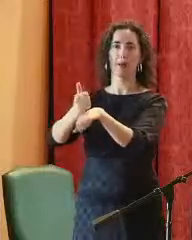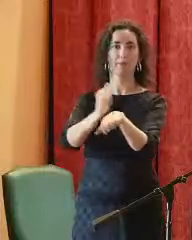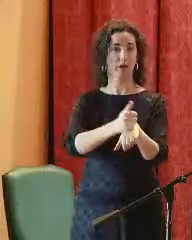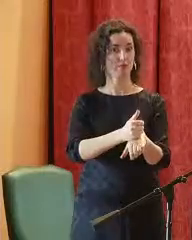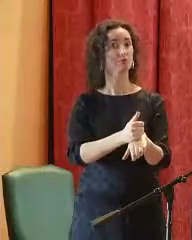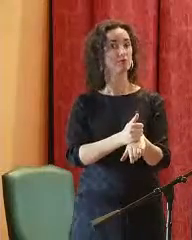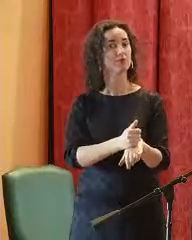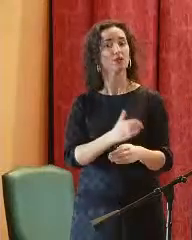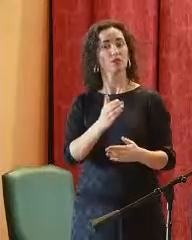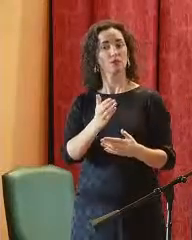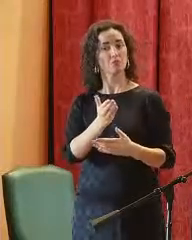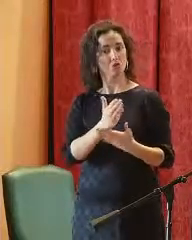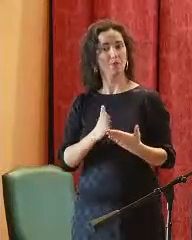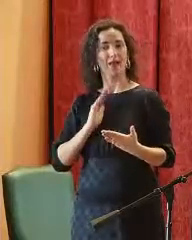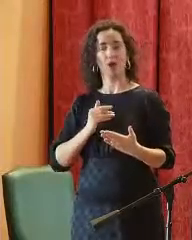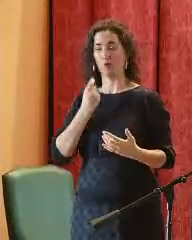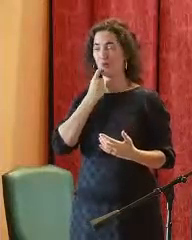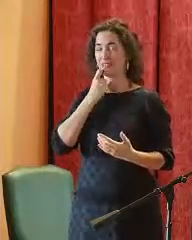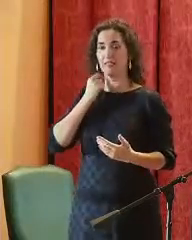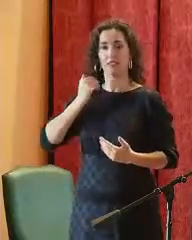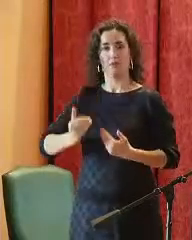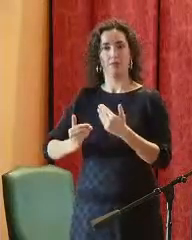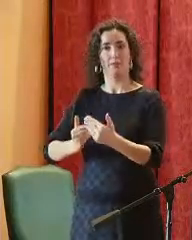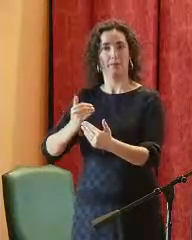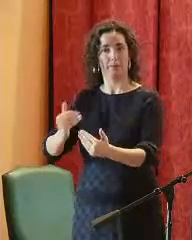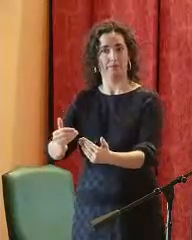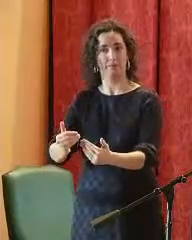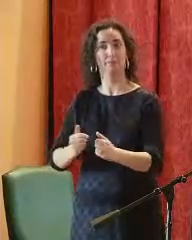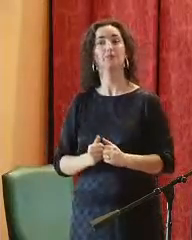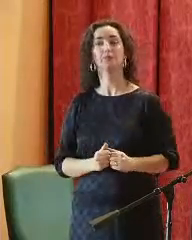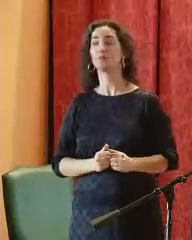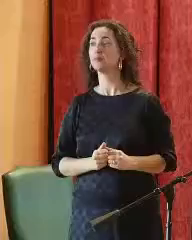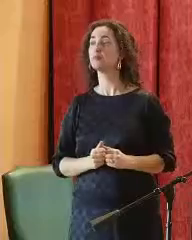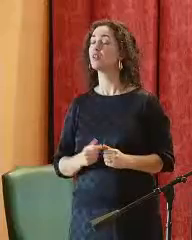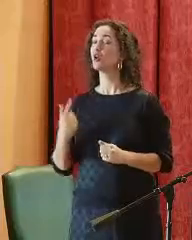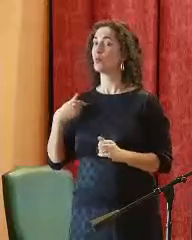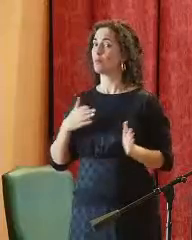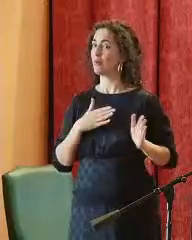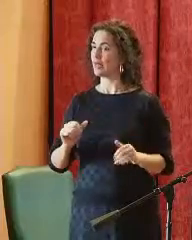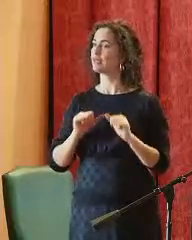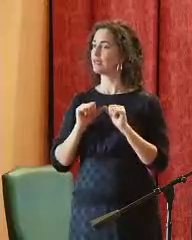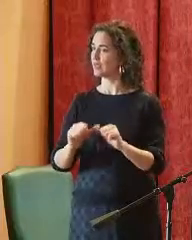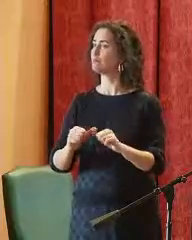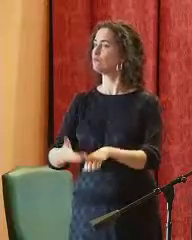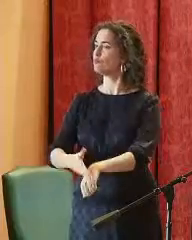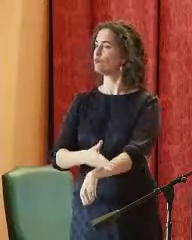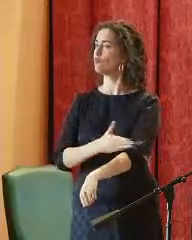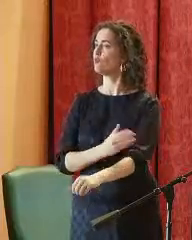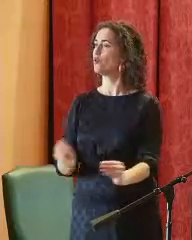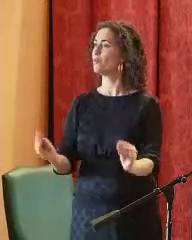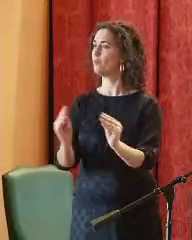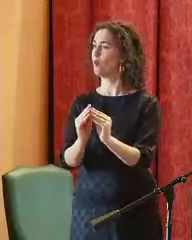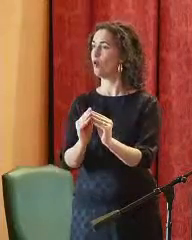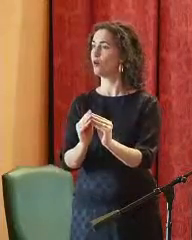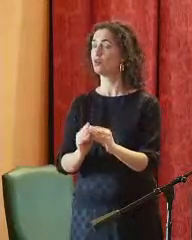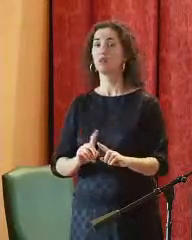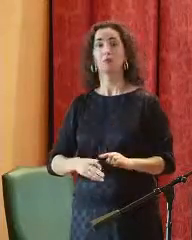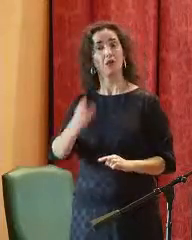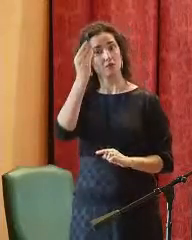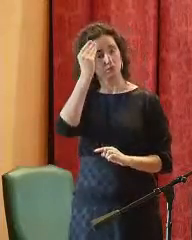the steps that we've been able to take recently, and we certainly plan to do more. But to be